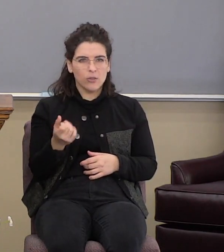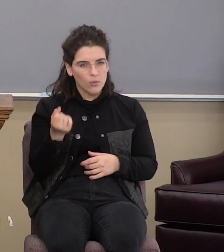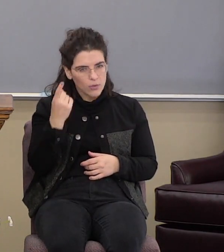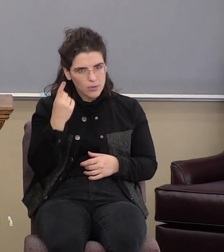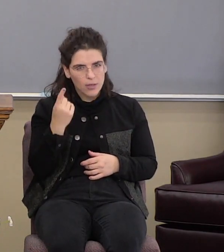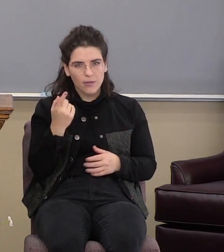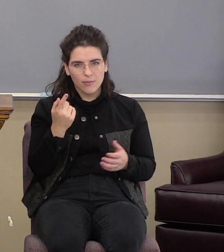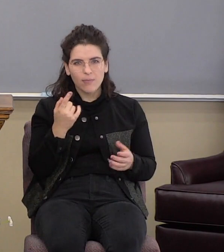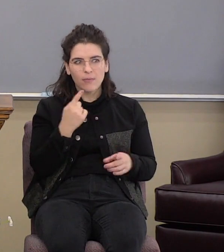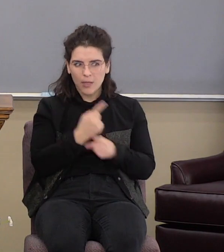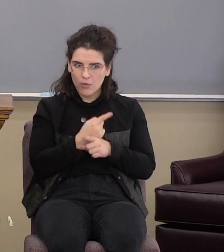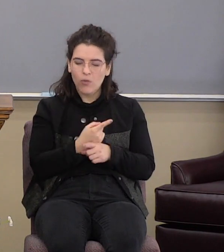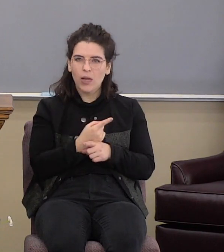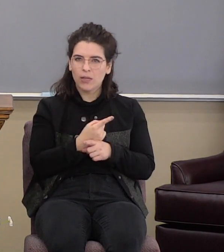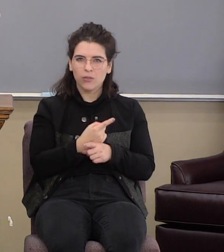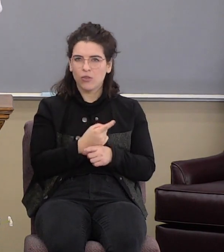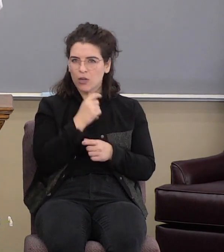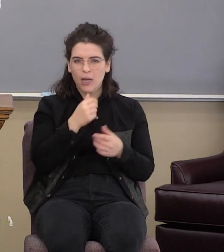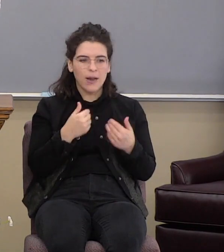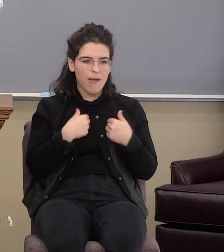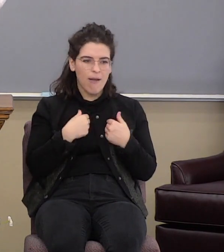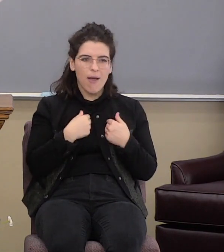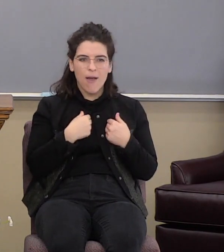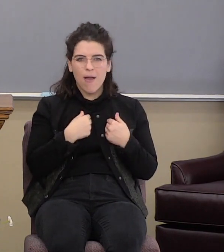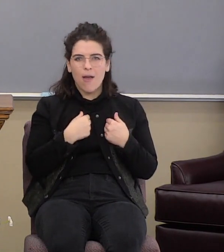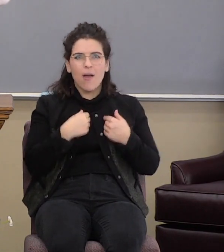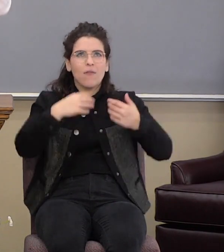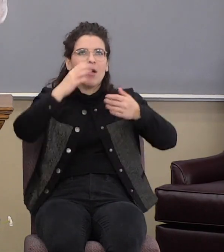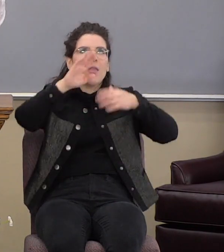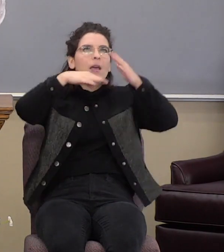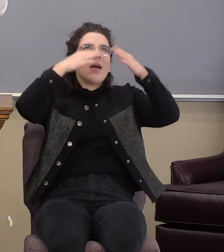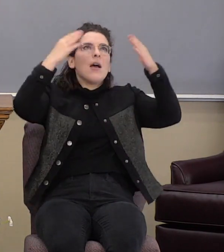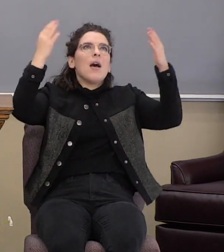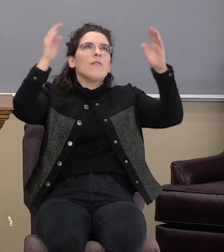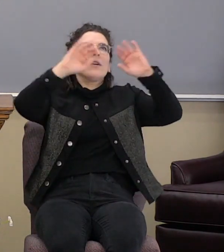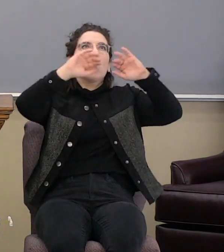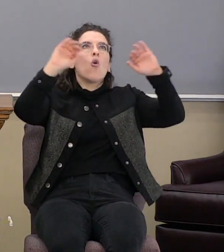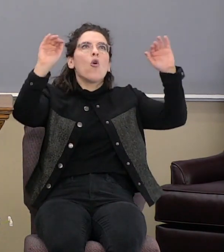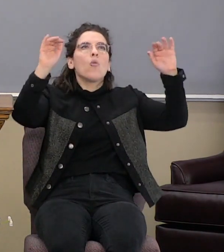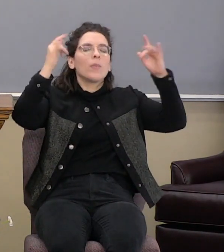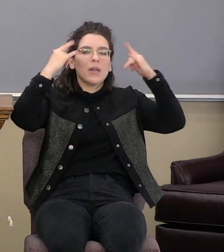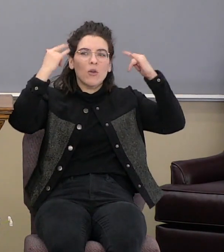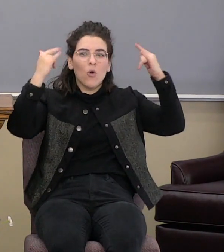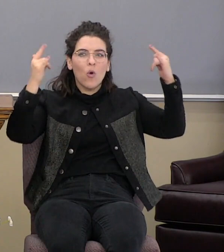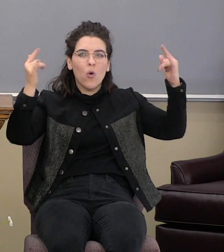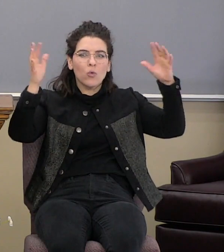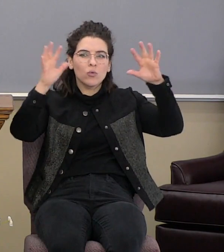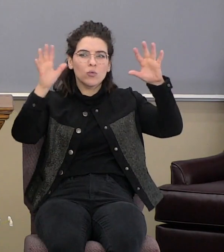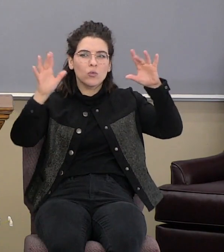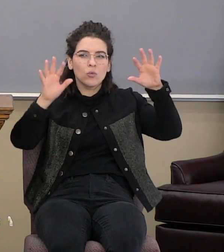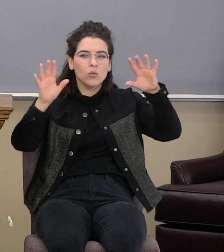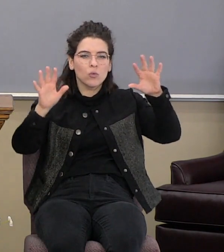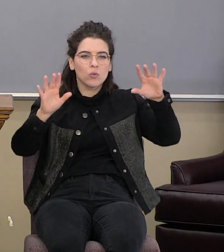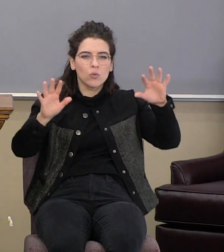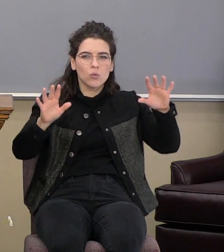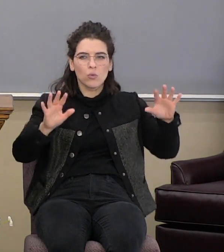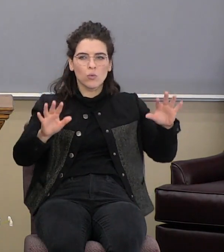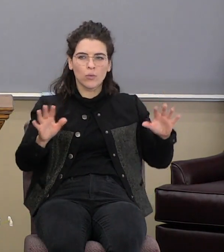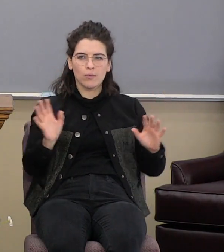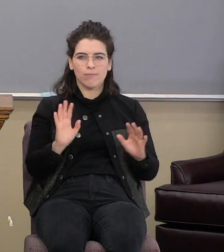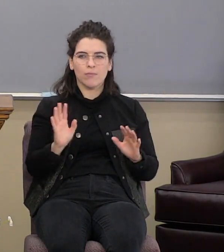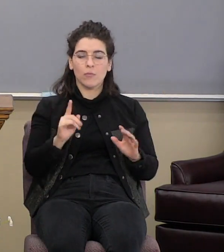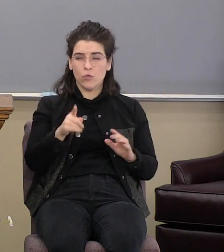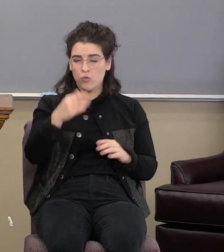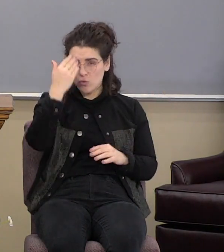realize, that's right. You're not going to have a ban, and the heaven's not going to open, and gold dust isn't going to fall down. You know how I know I